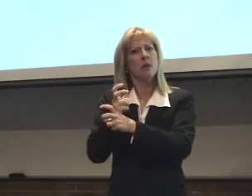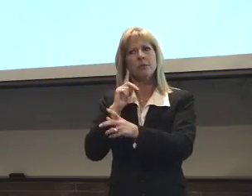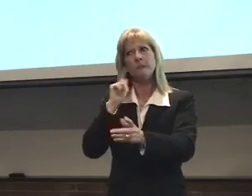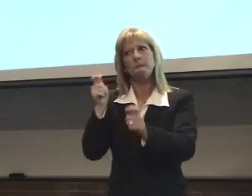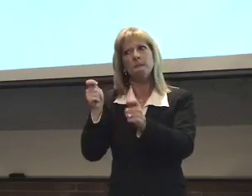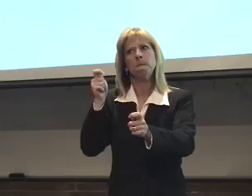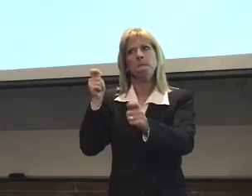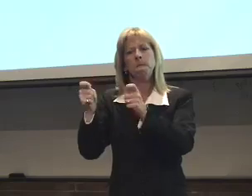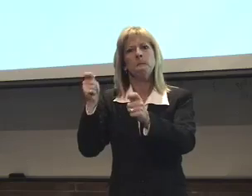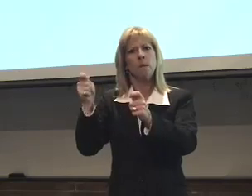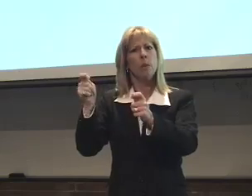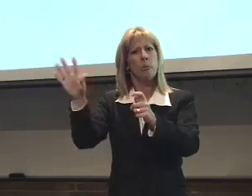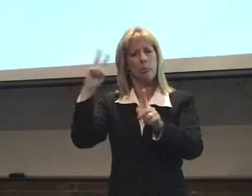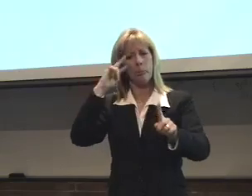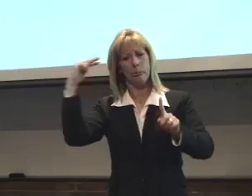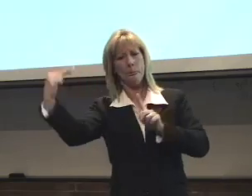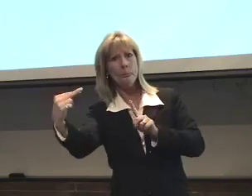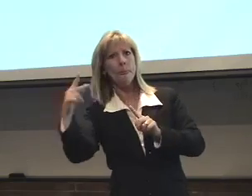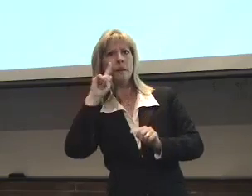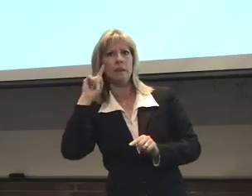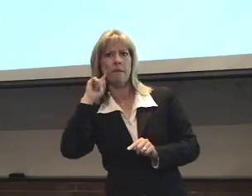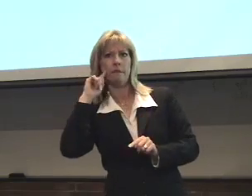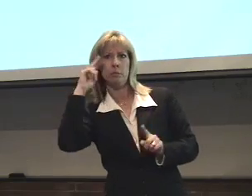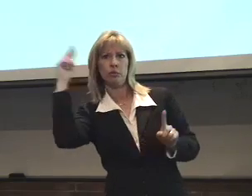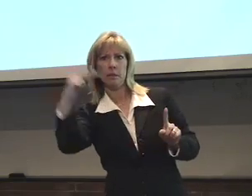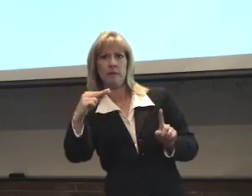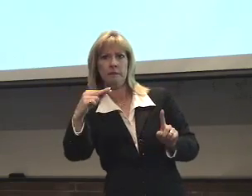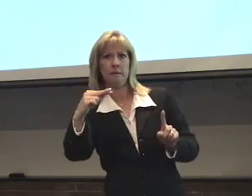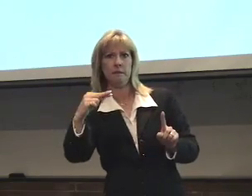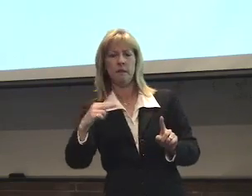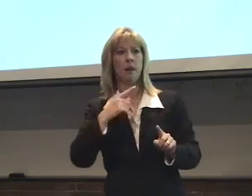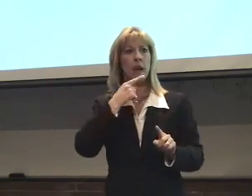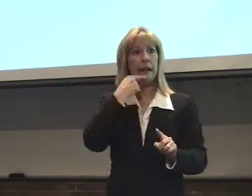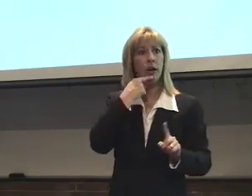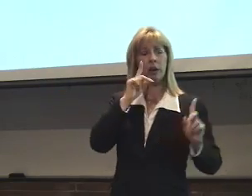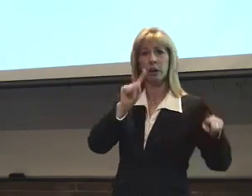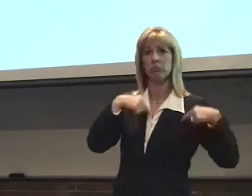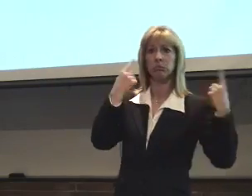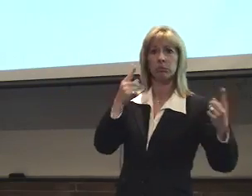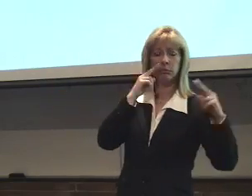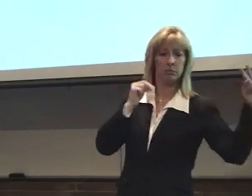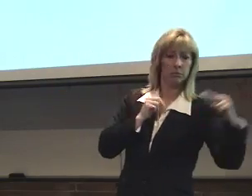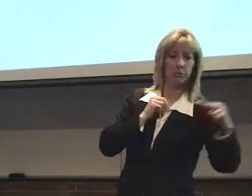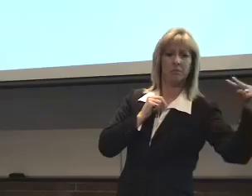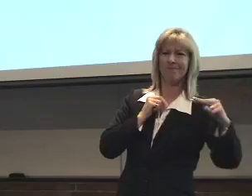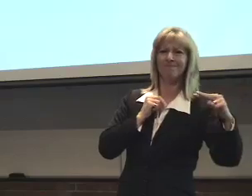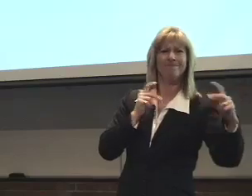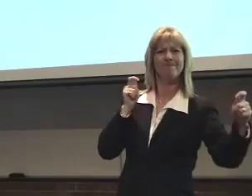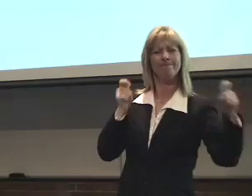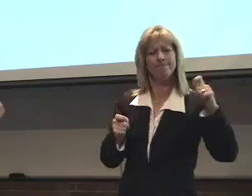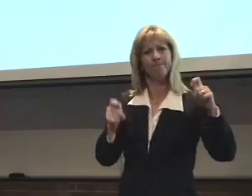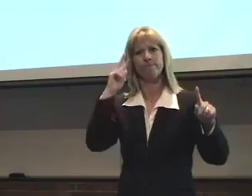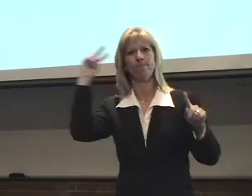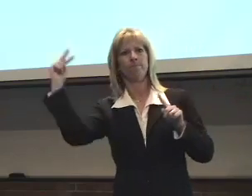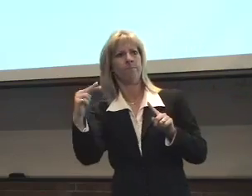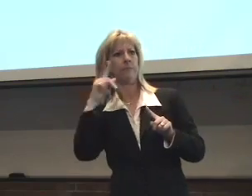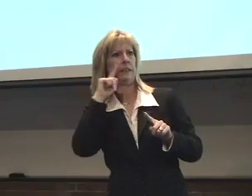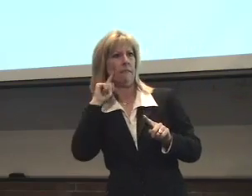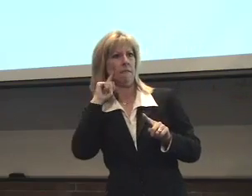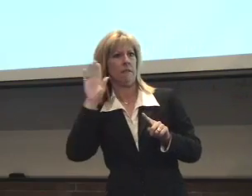than from a hearing person's point of view and adding signs or doing it our way. We got in a lot more deaf teachers. We